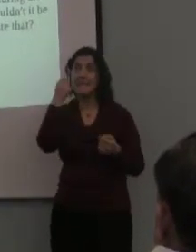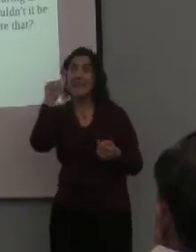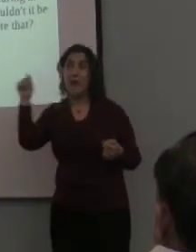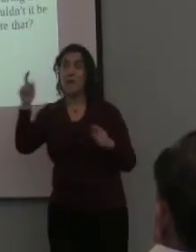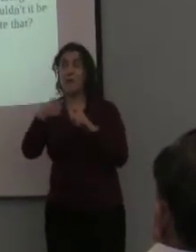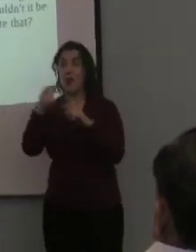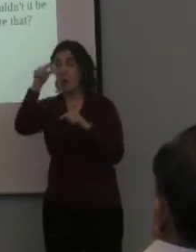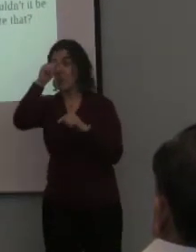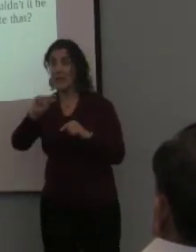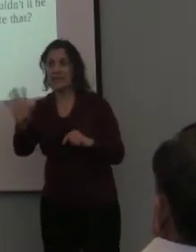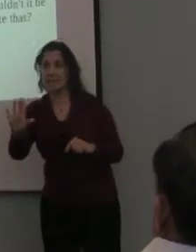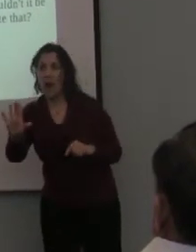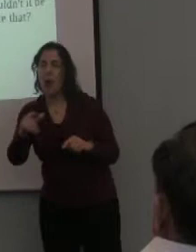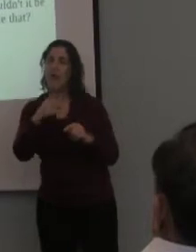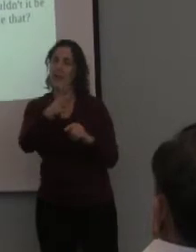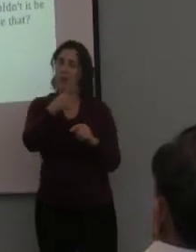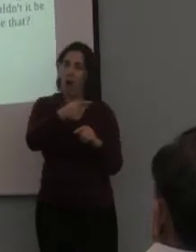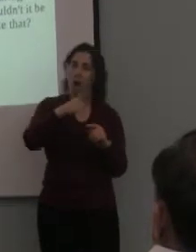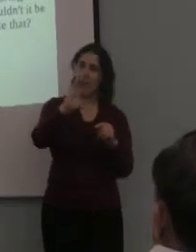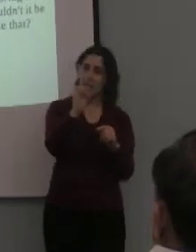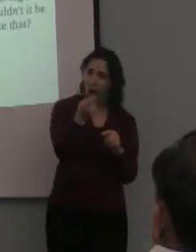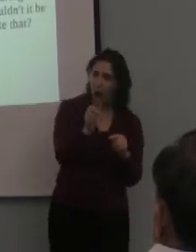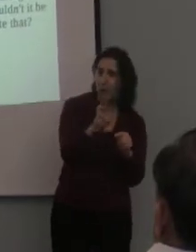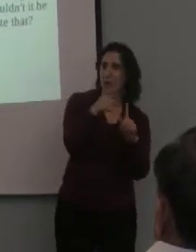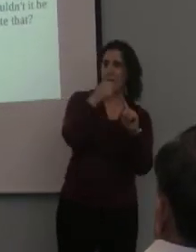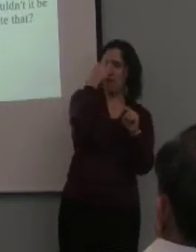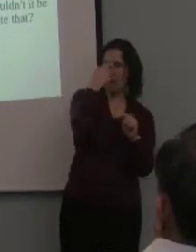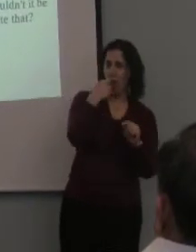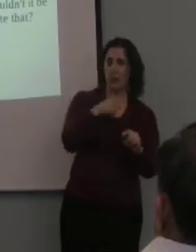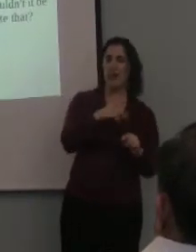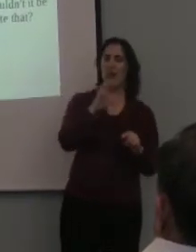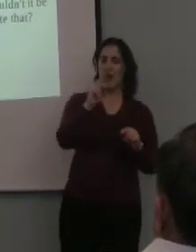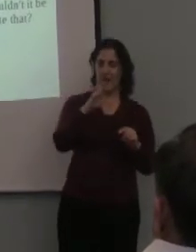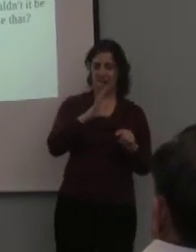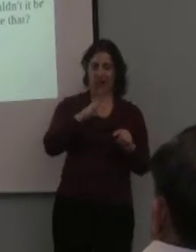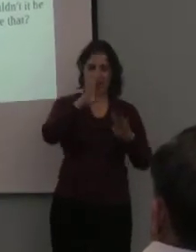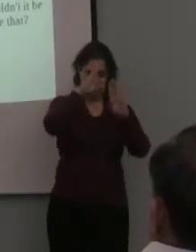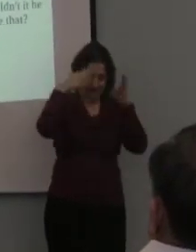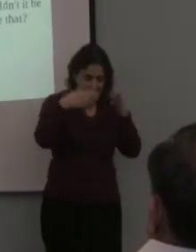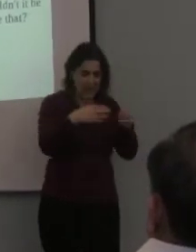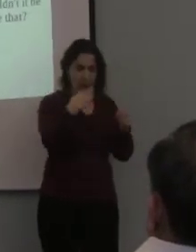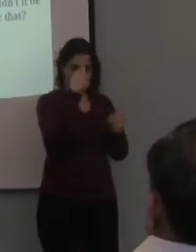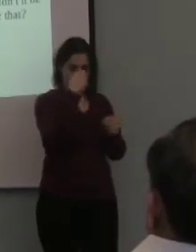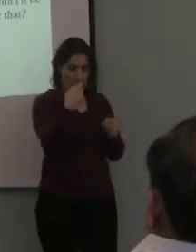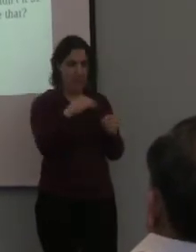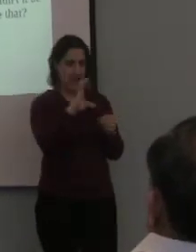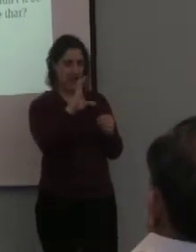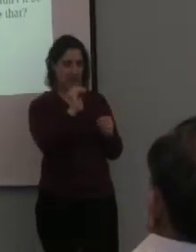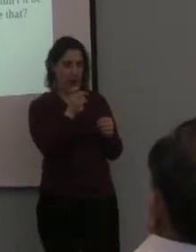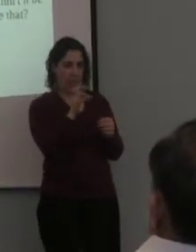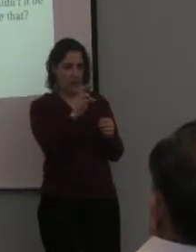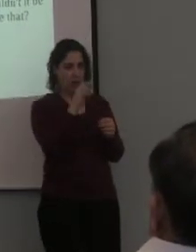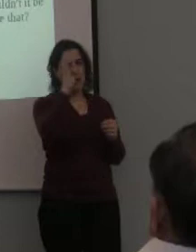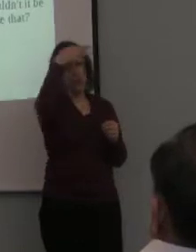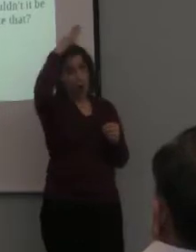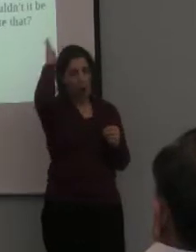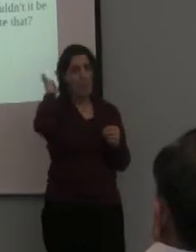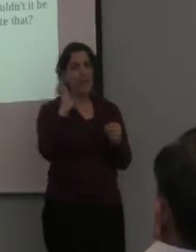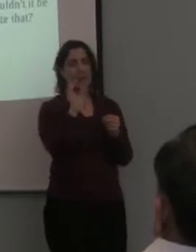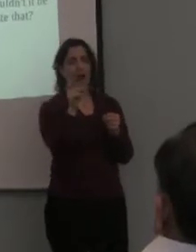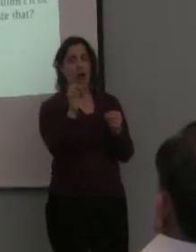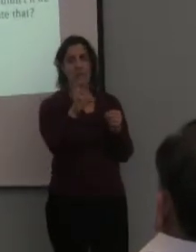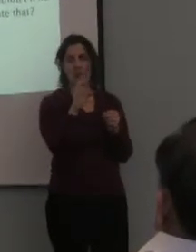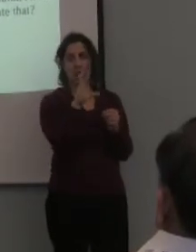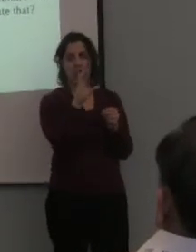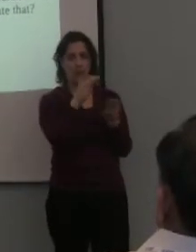So really I should be focusing on Roman copper coins when I'm talking about the